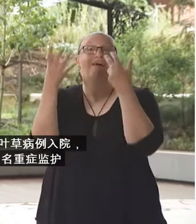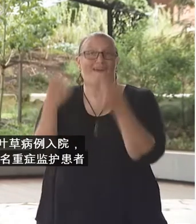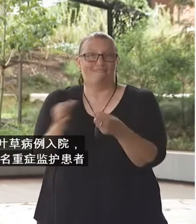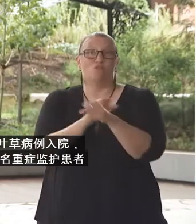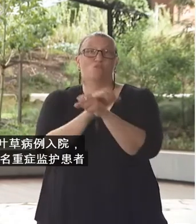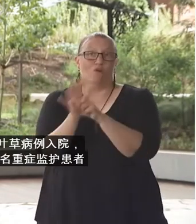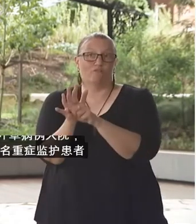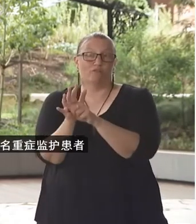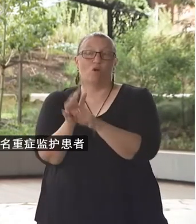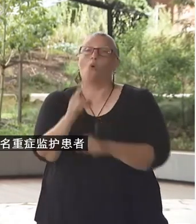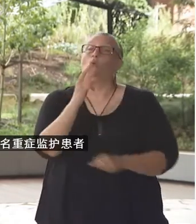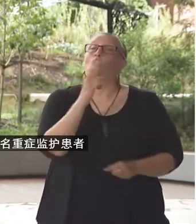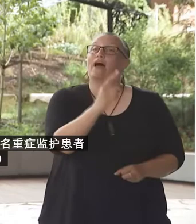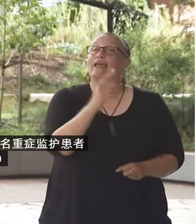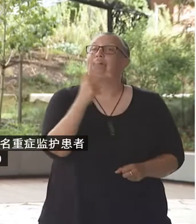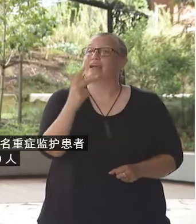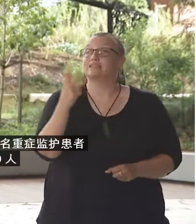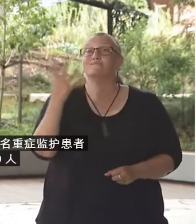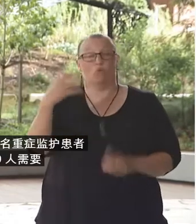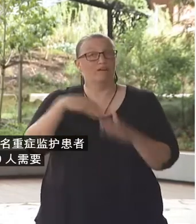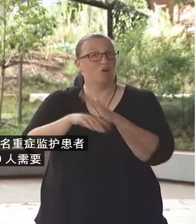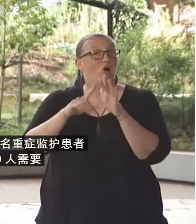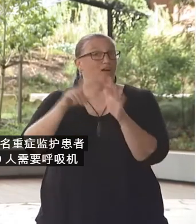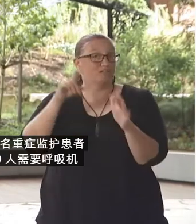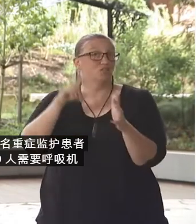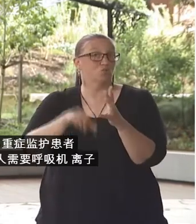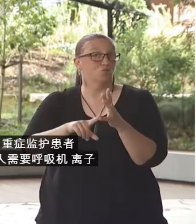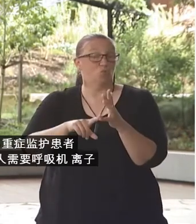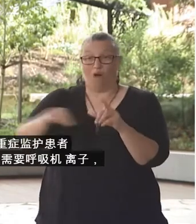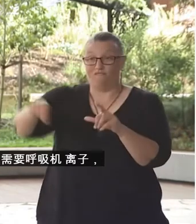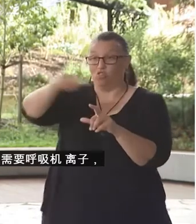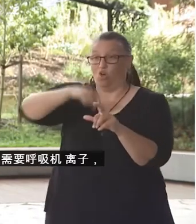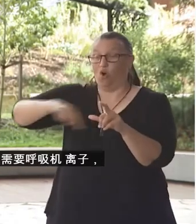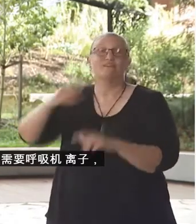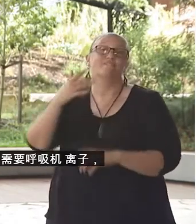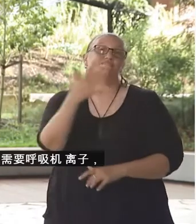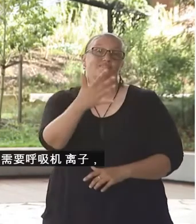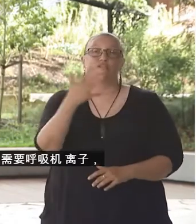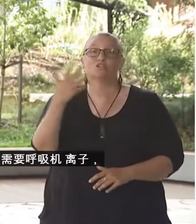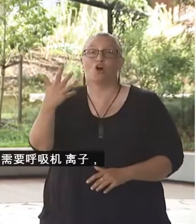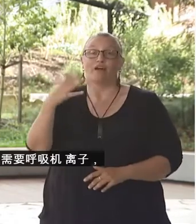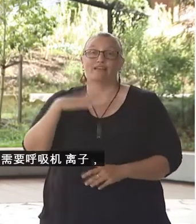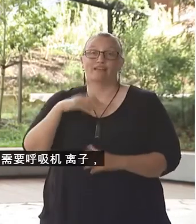in intensive care, 59 of whom require ventilation, and there were